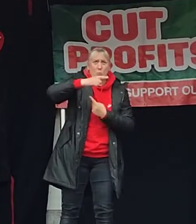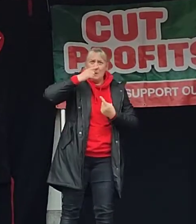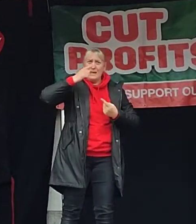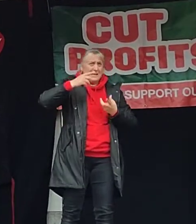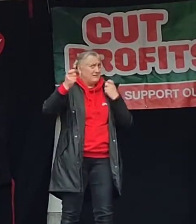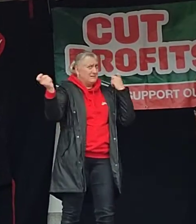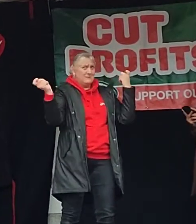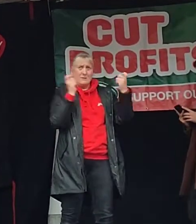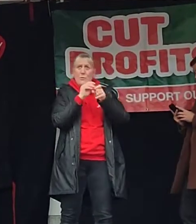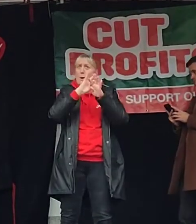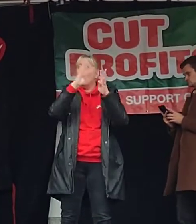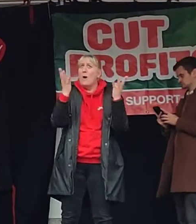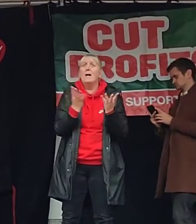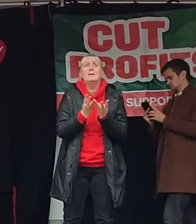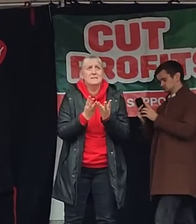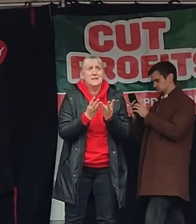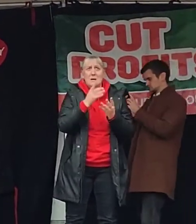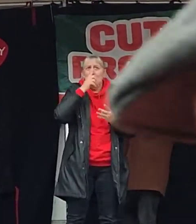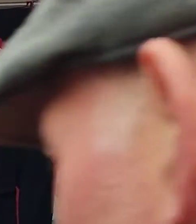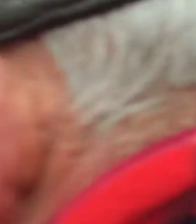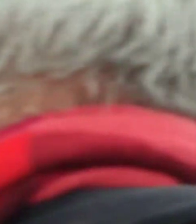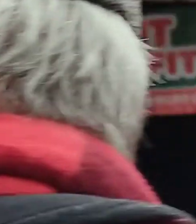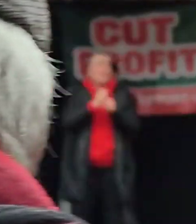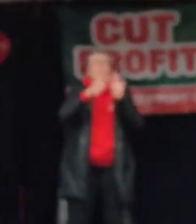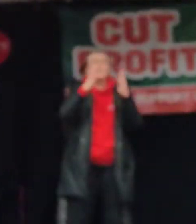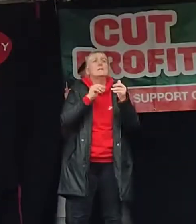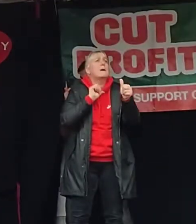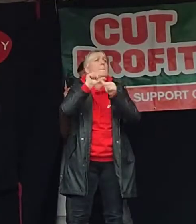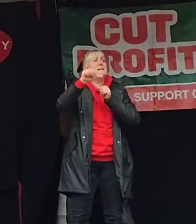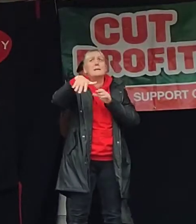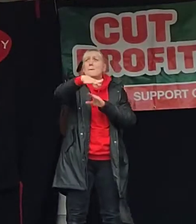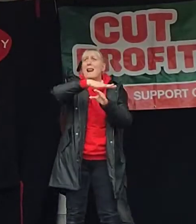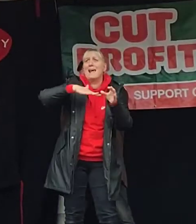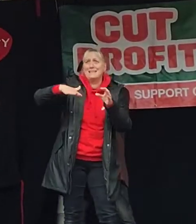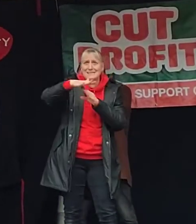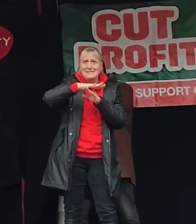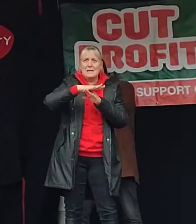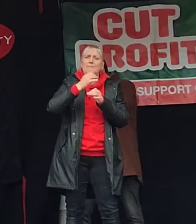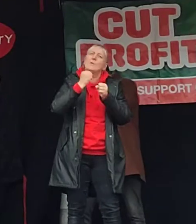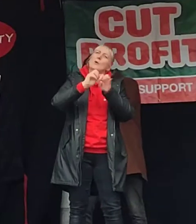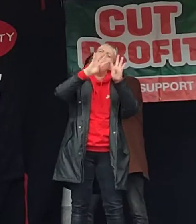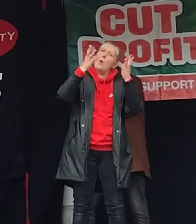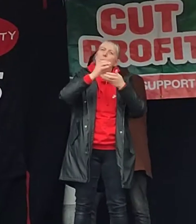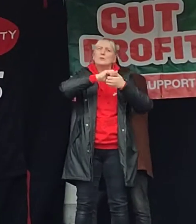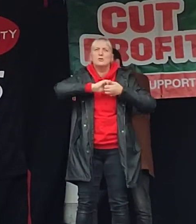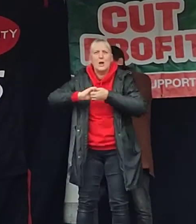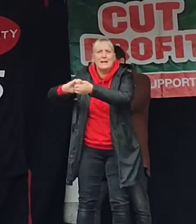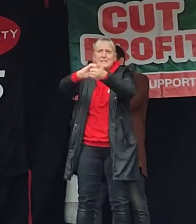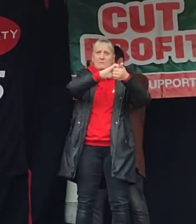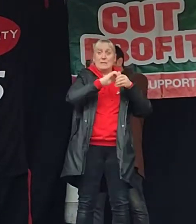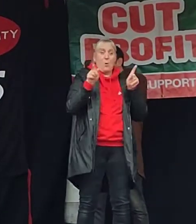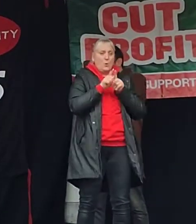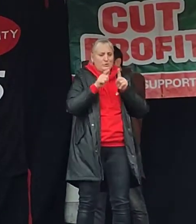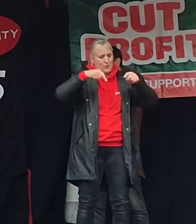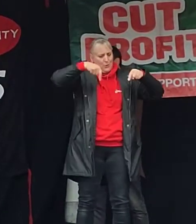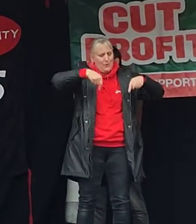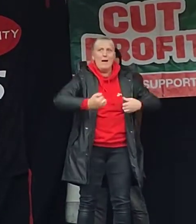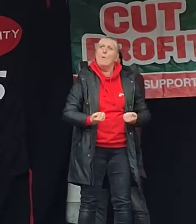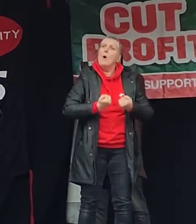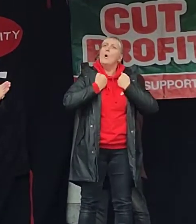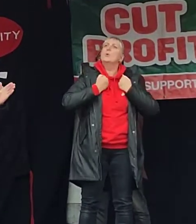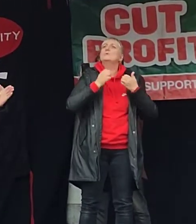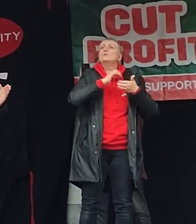world we want. We can make the world a better place in global solidarity as well as in our own